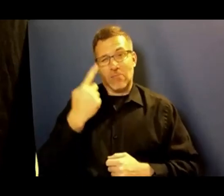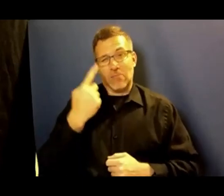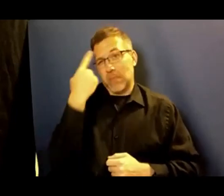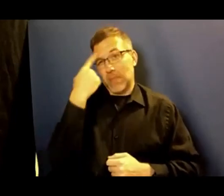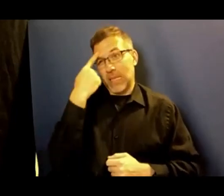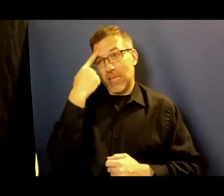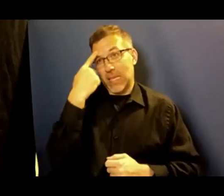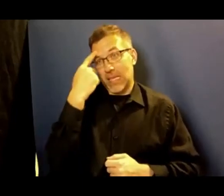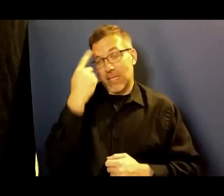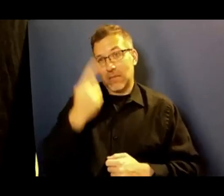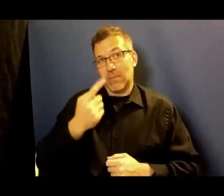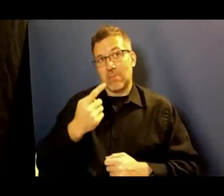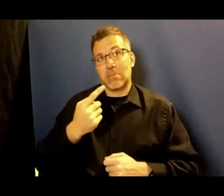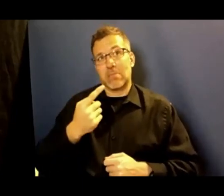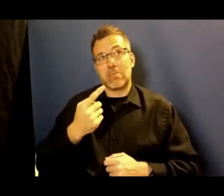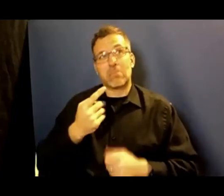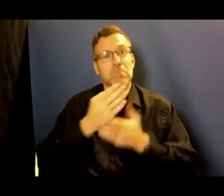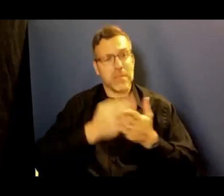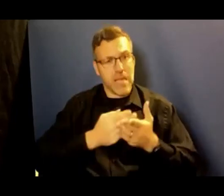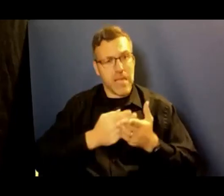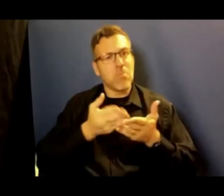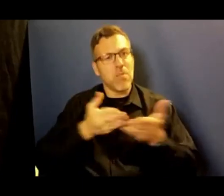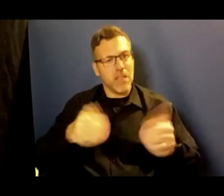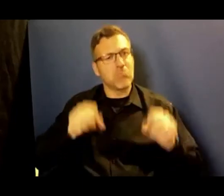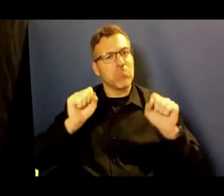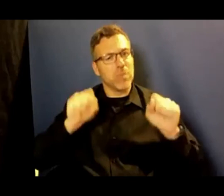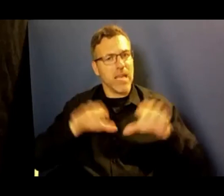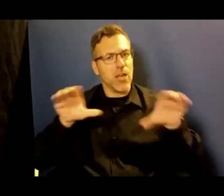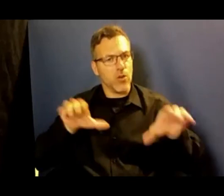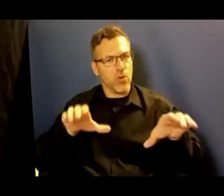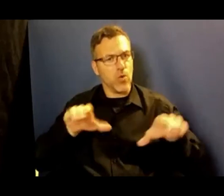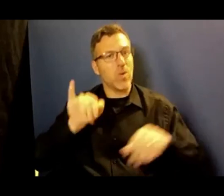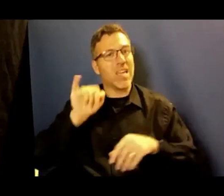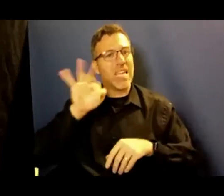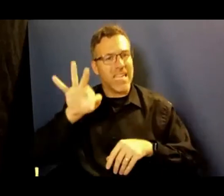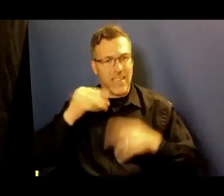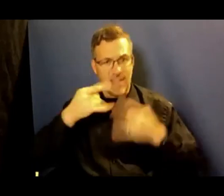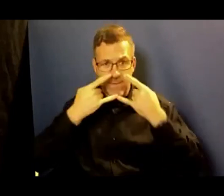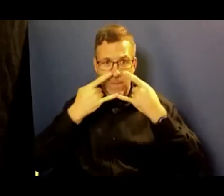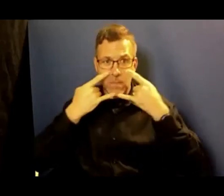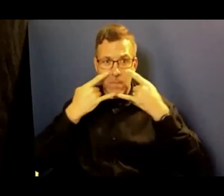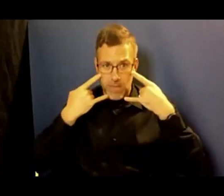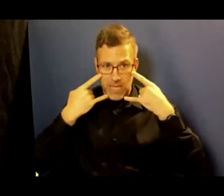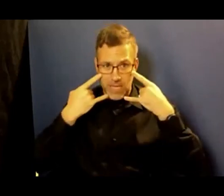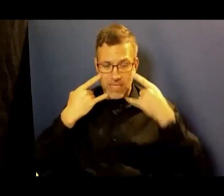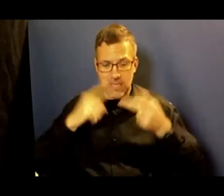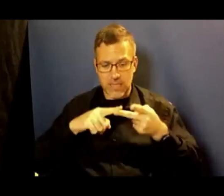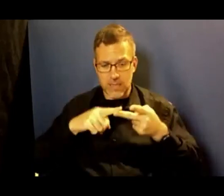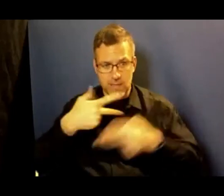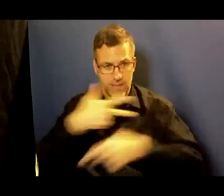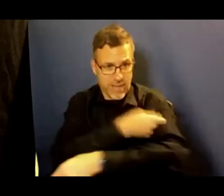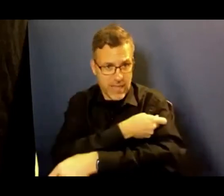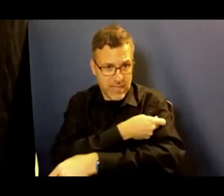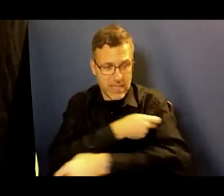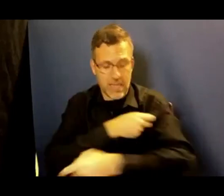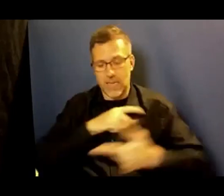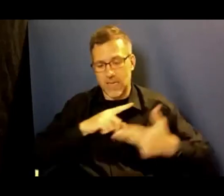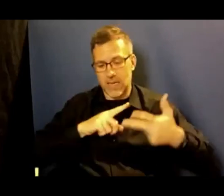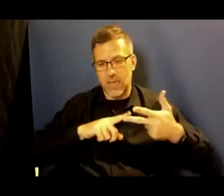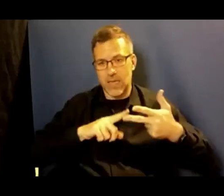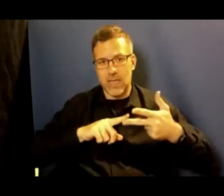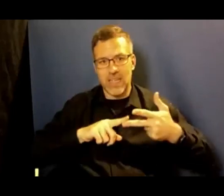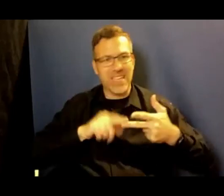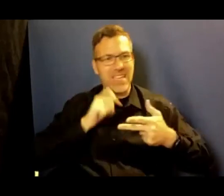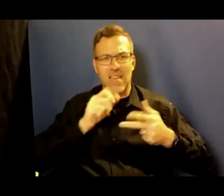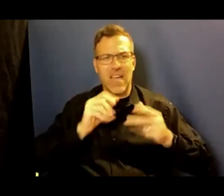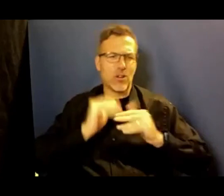activities are safe as long as you're wearing the mask, you're vaccinated, and you're not too crowded.